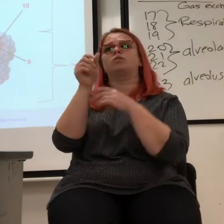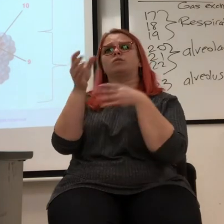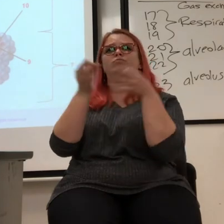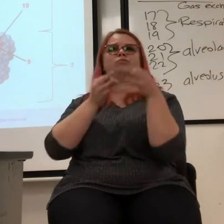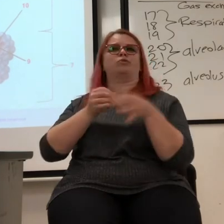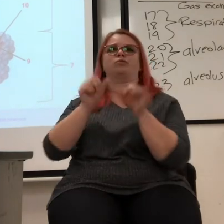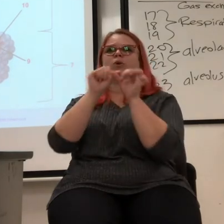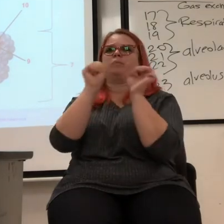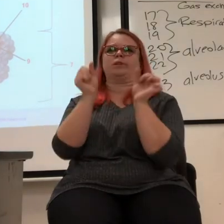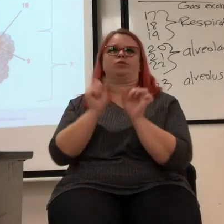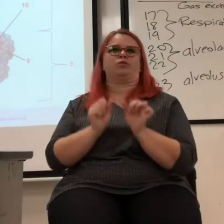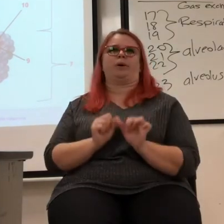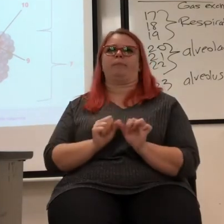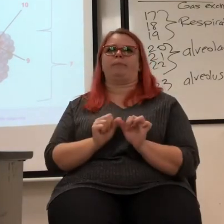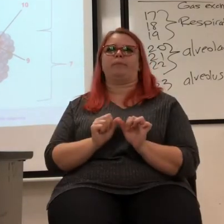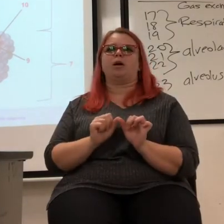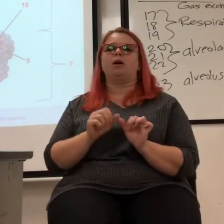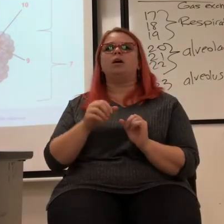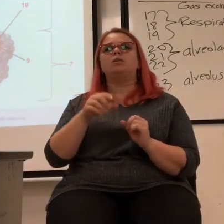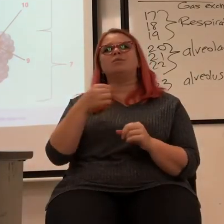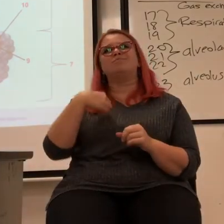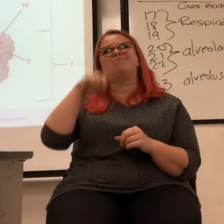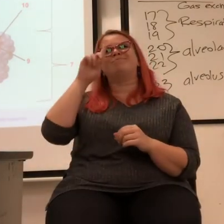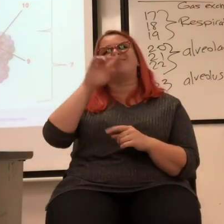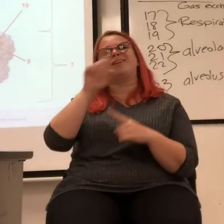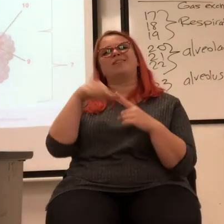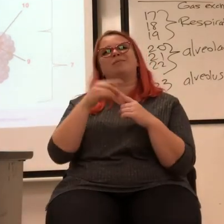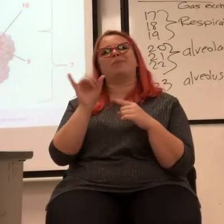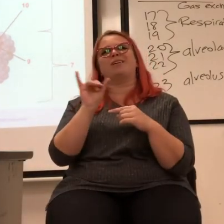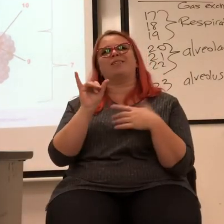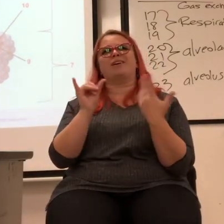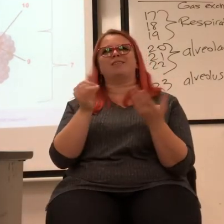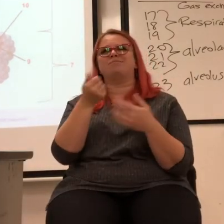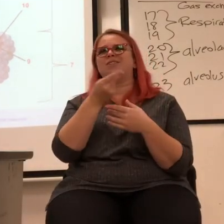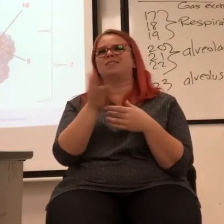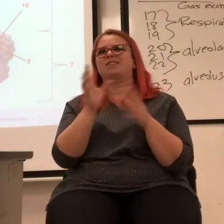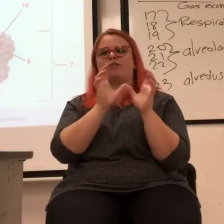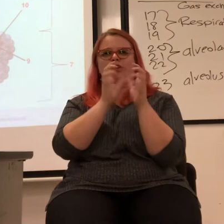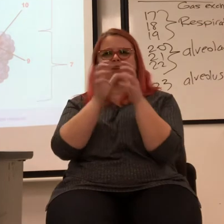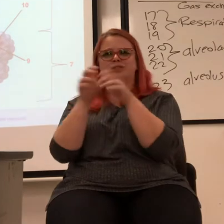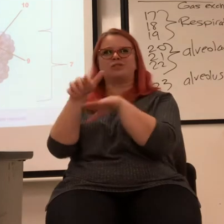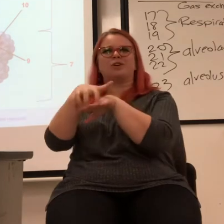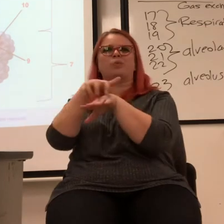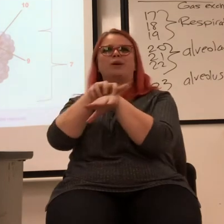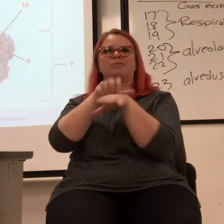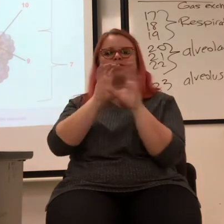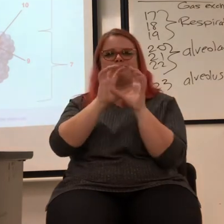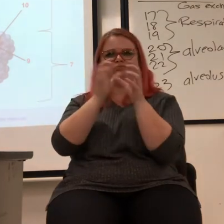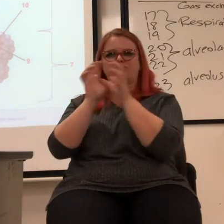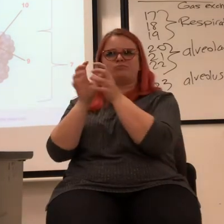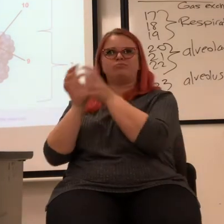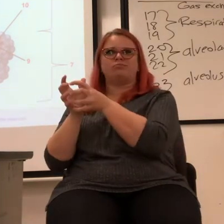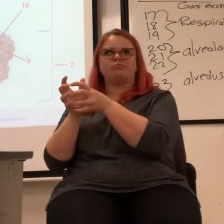of this structure there. I think of it as several clusters of grapes, okay, this